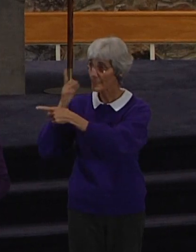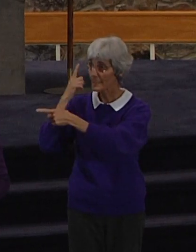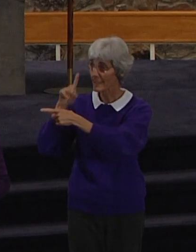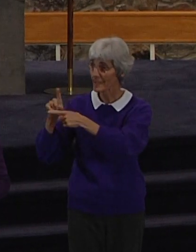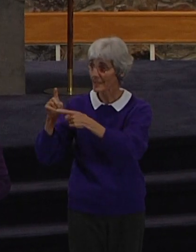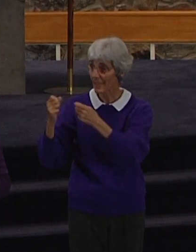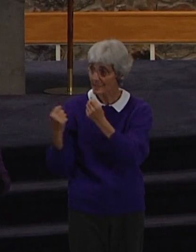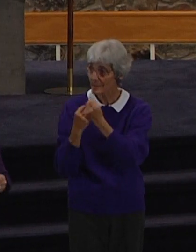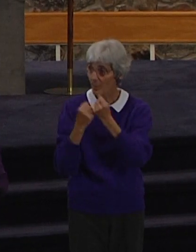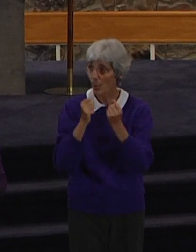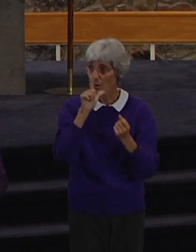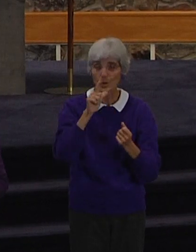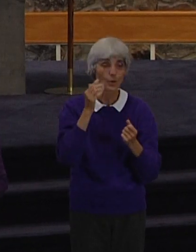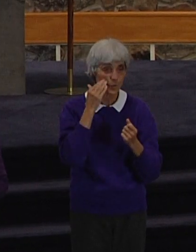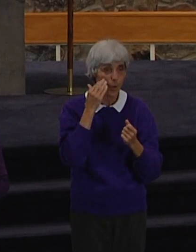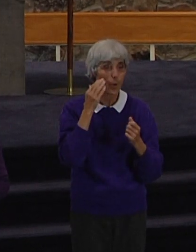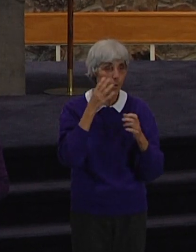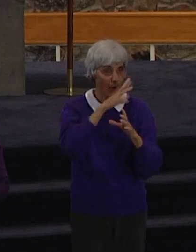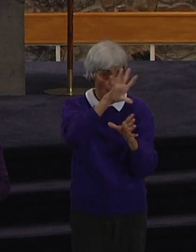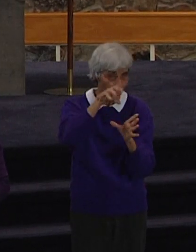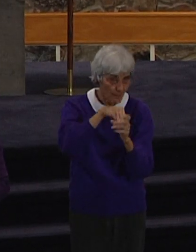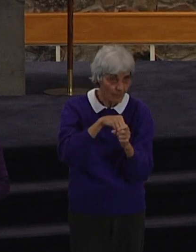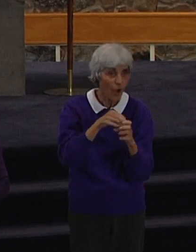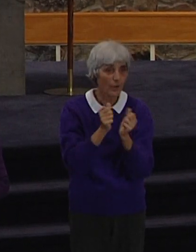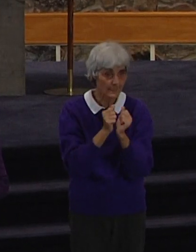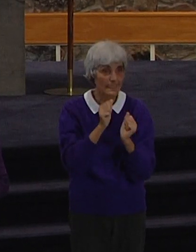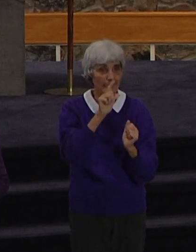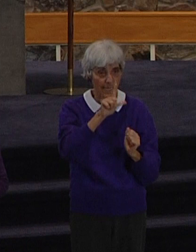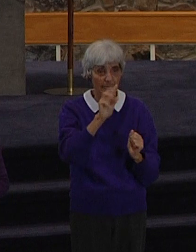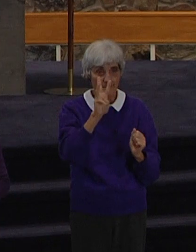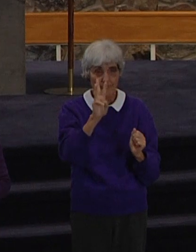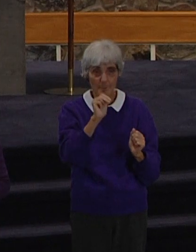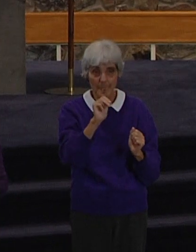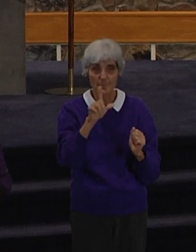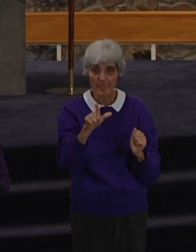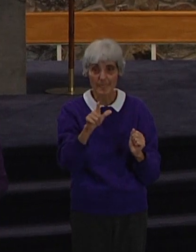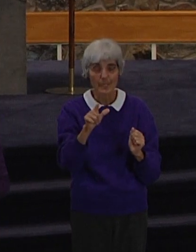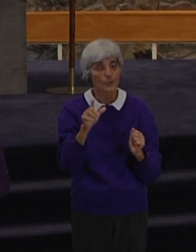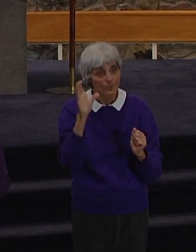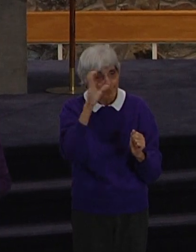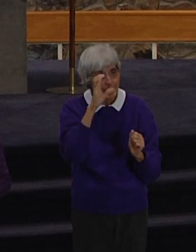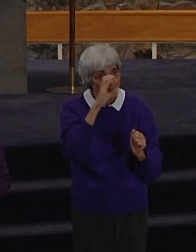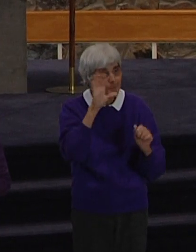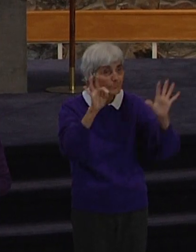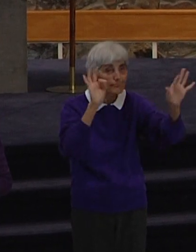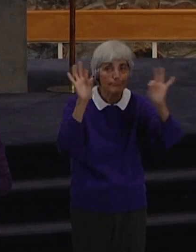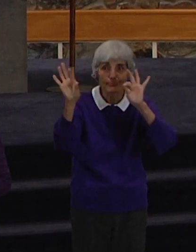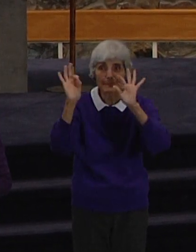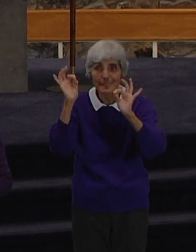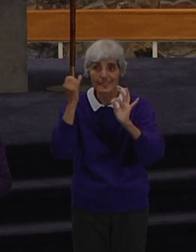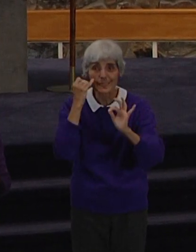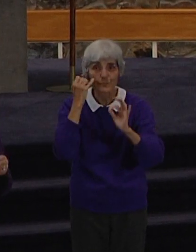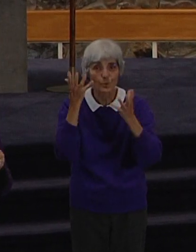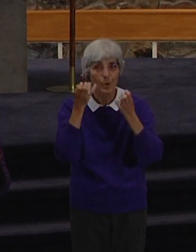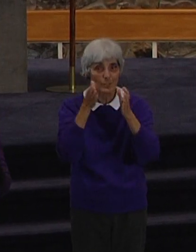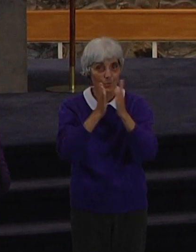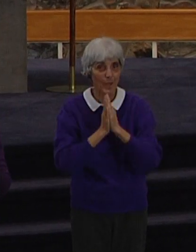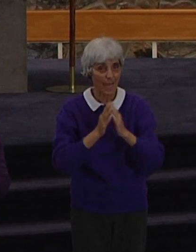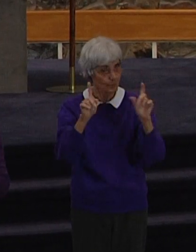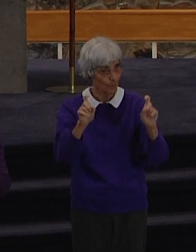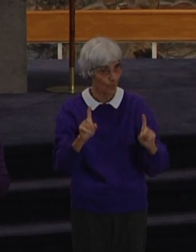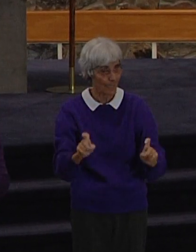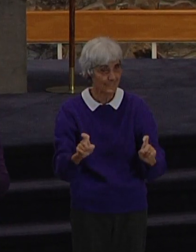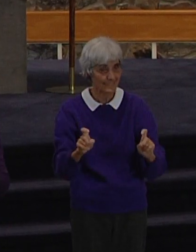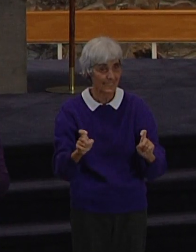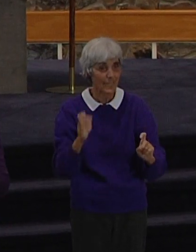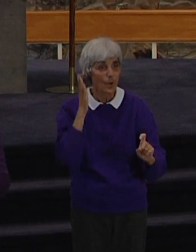the LWML, and we hope that you would seek us out and ask what we're involved in. We will be having